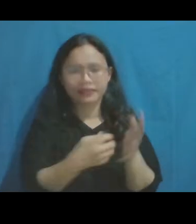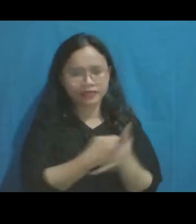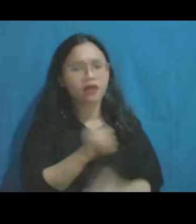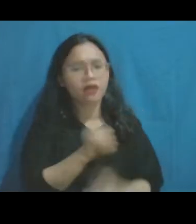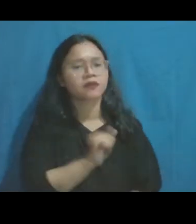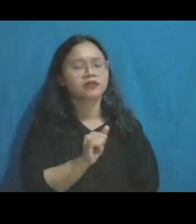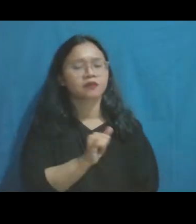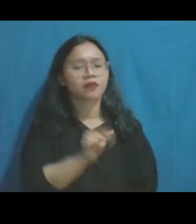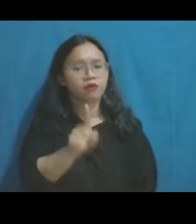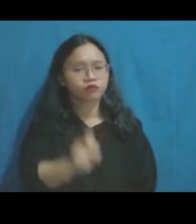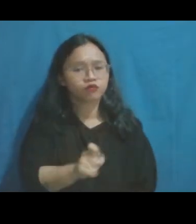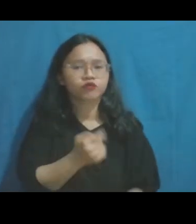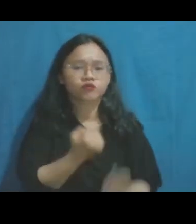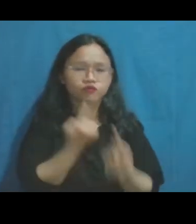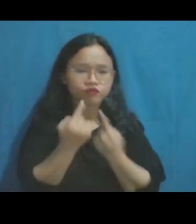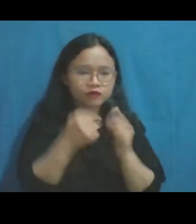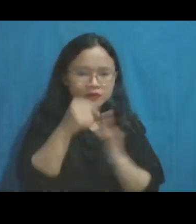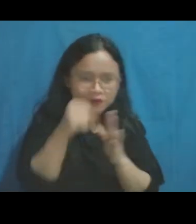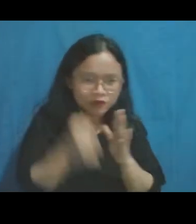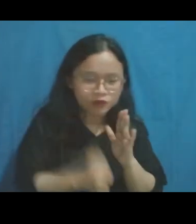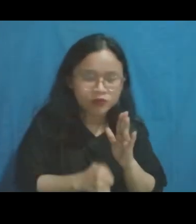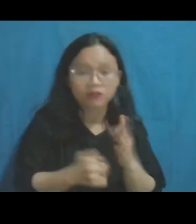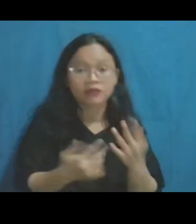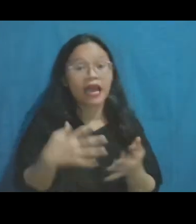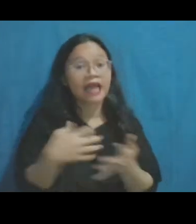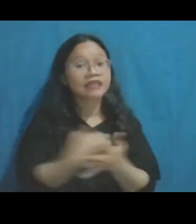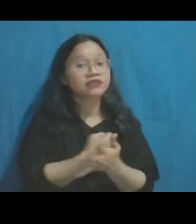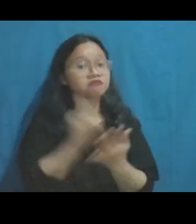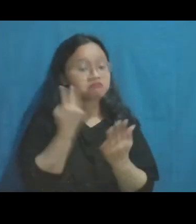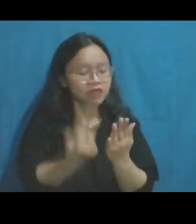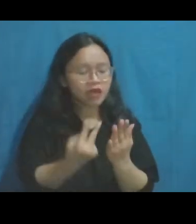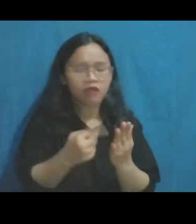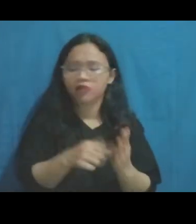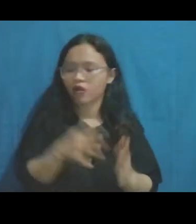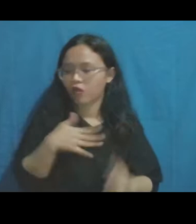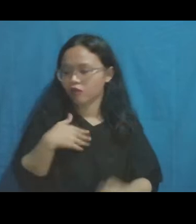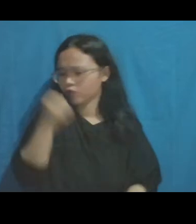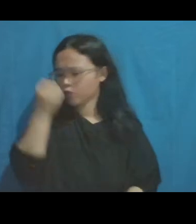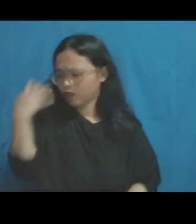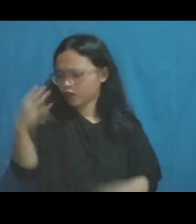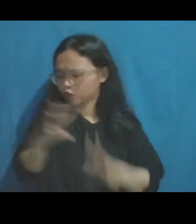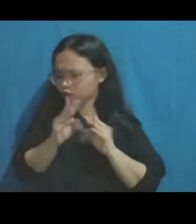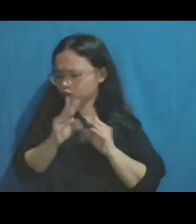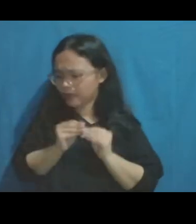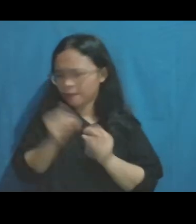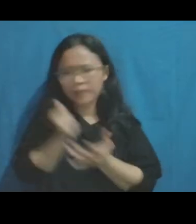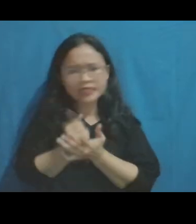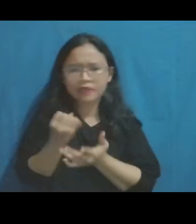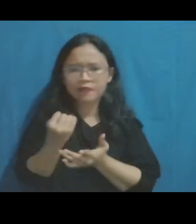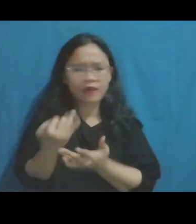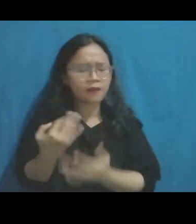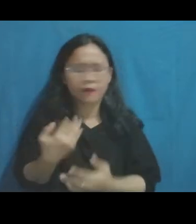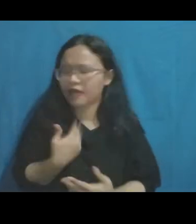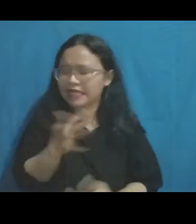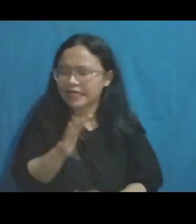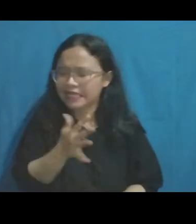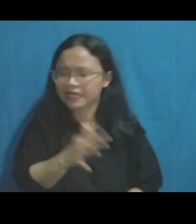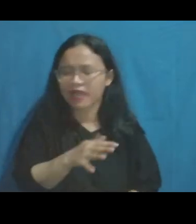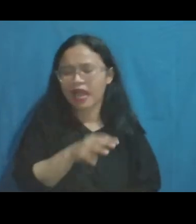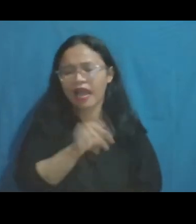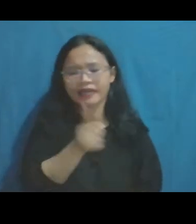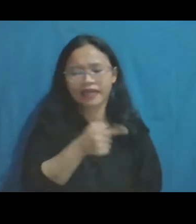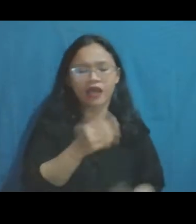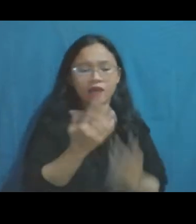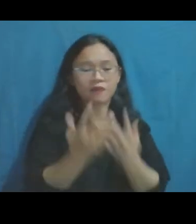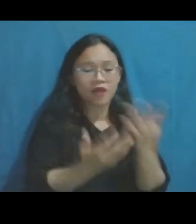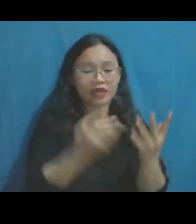is, I forgot the number, but the hundreds of media in West Papua was